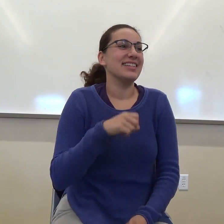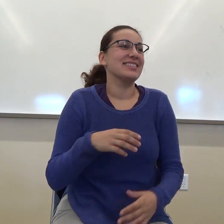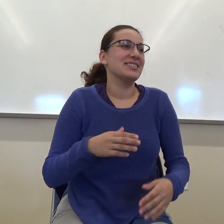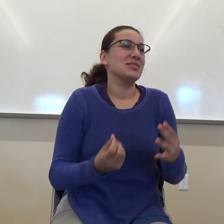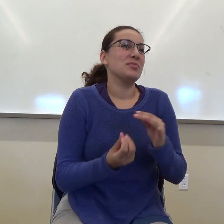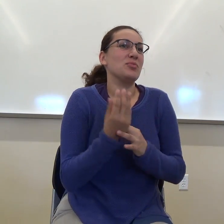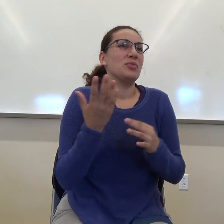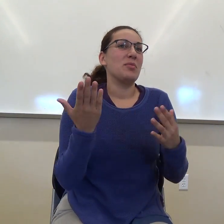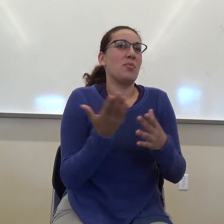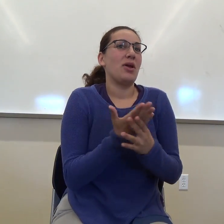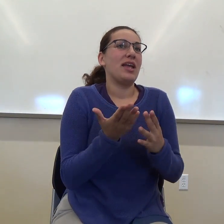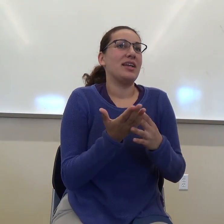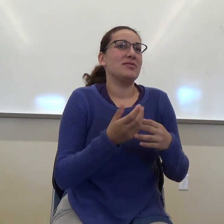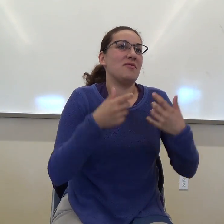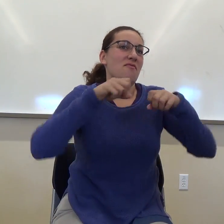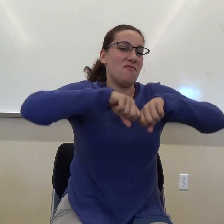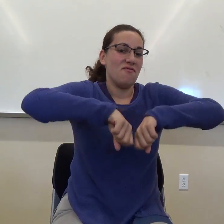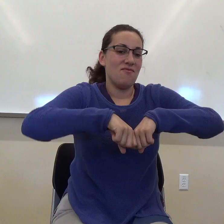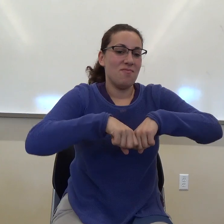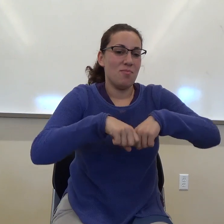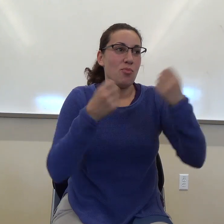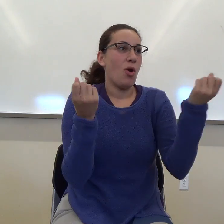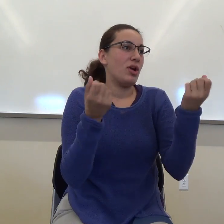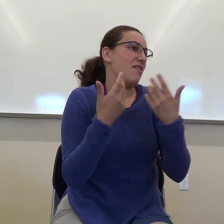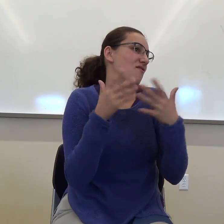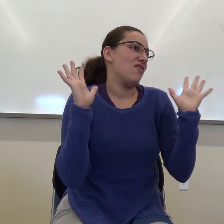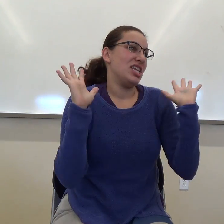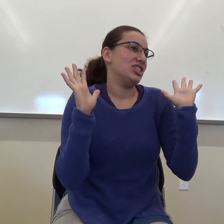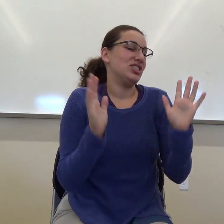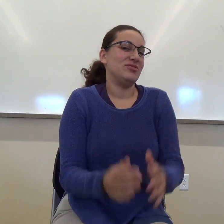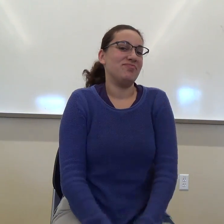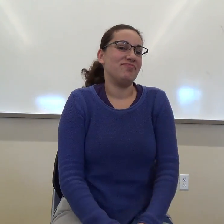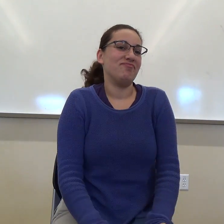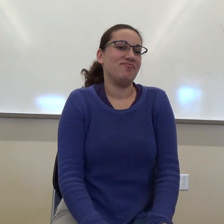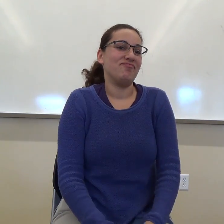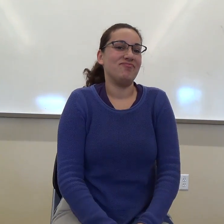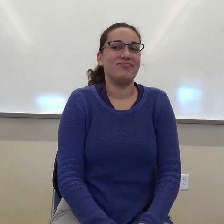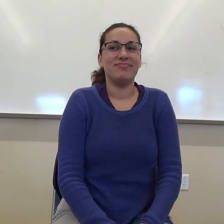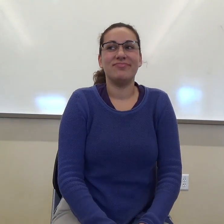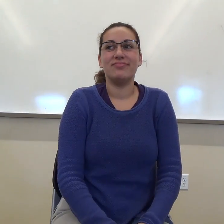things that you read. So remember, read it all the way through first.